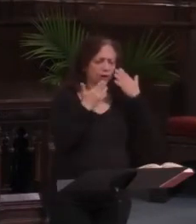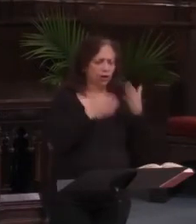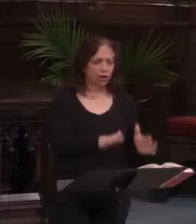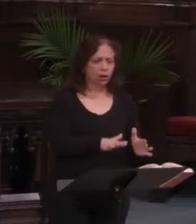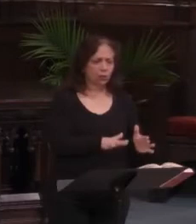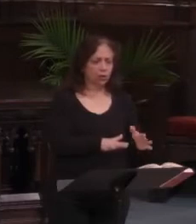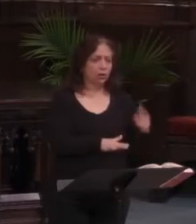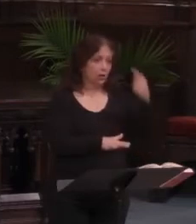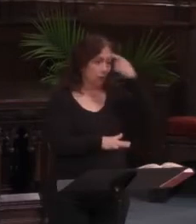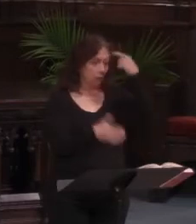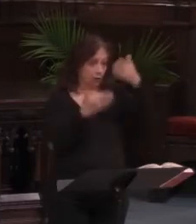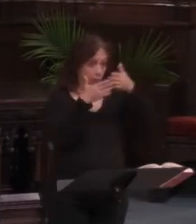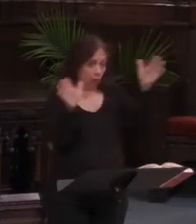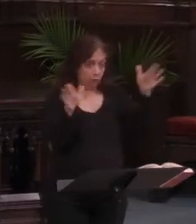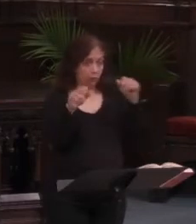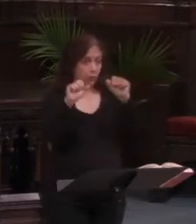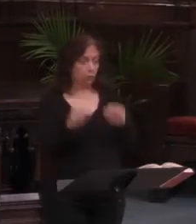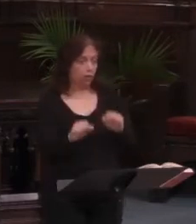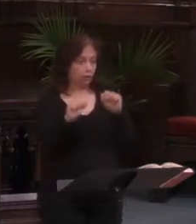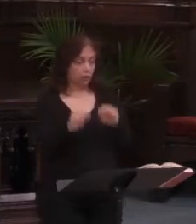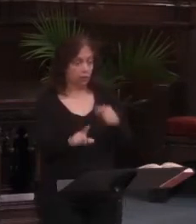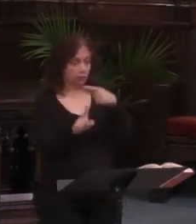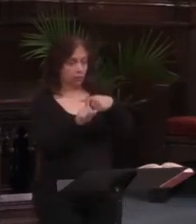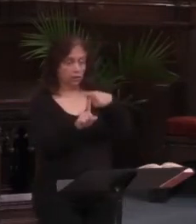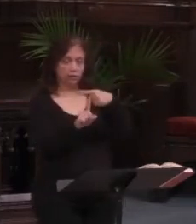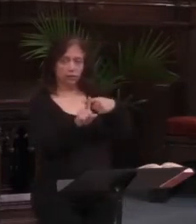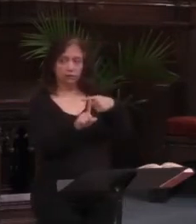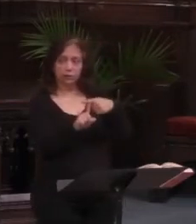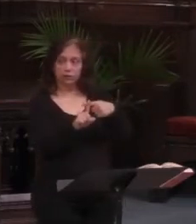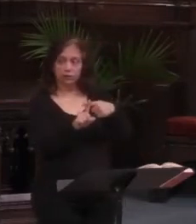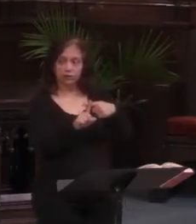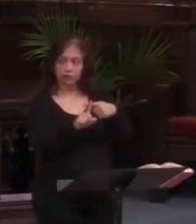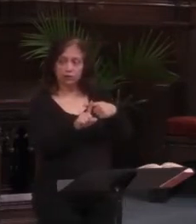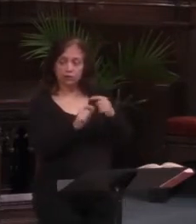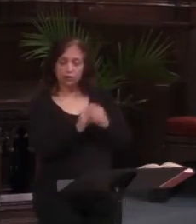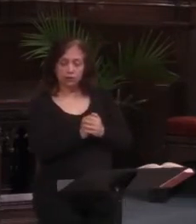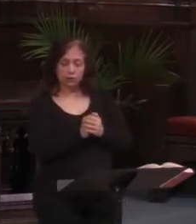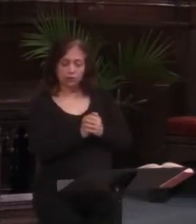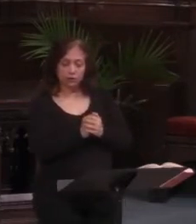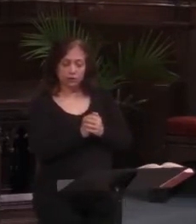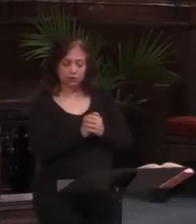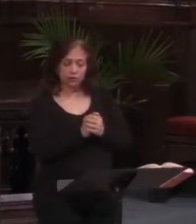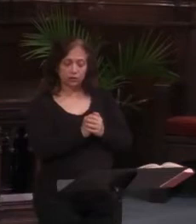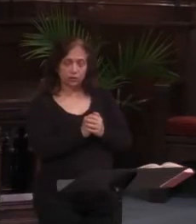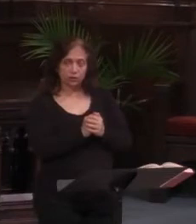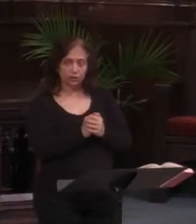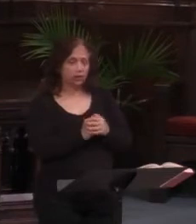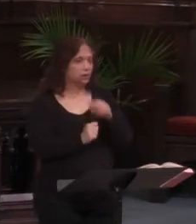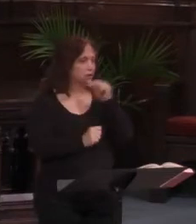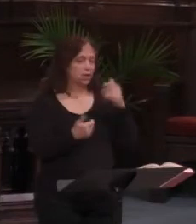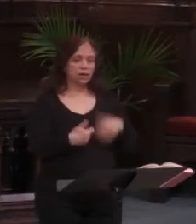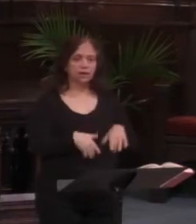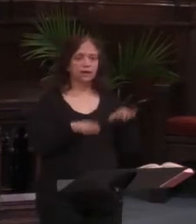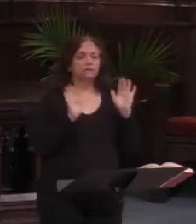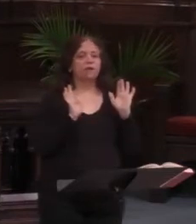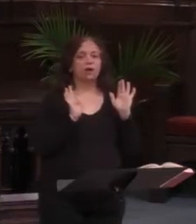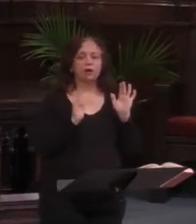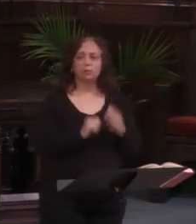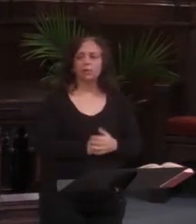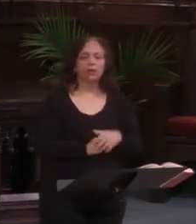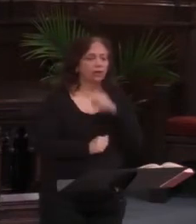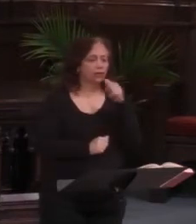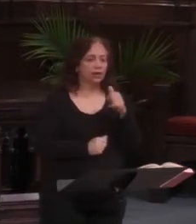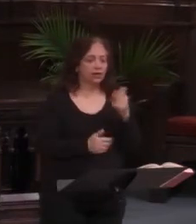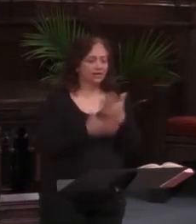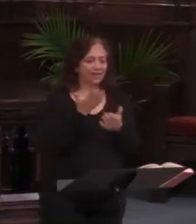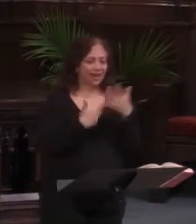minds were open to the possibility that there was an explanation. They hadn't given up. They didn't throw up their hands